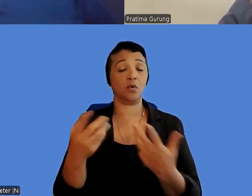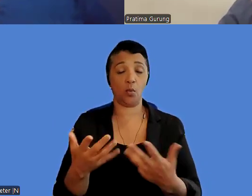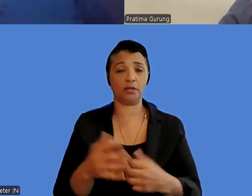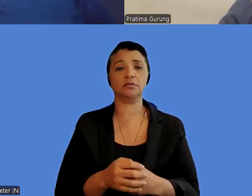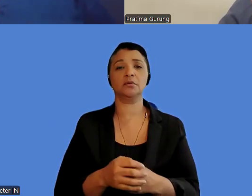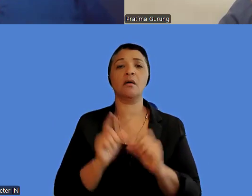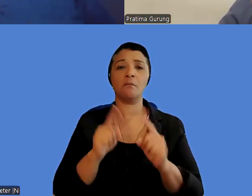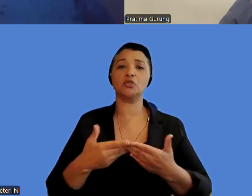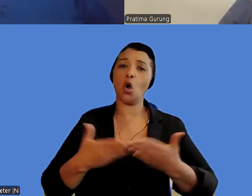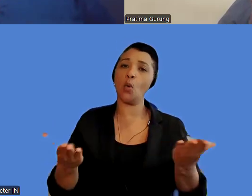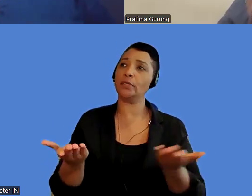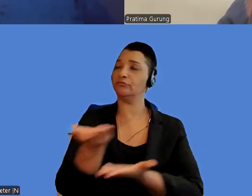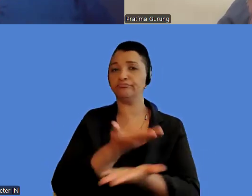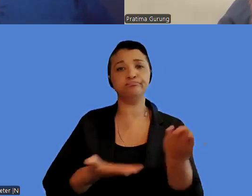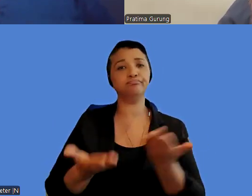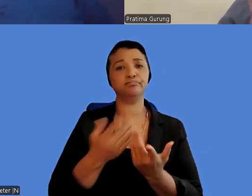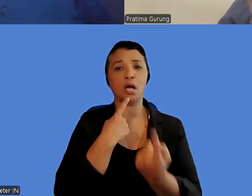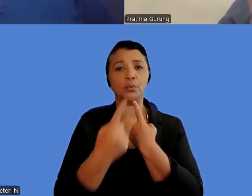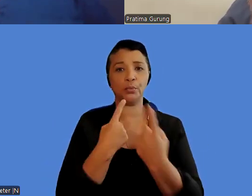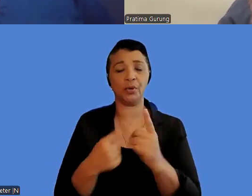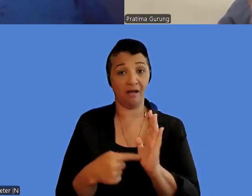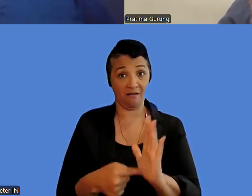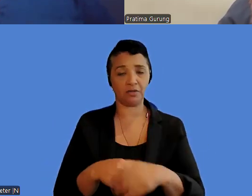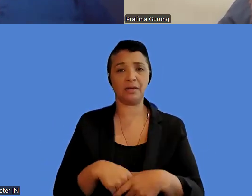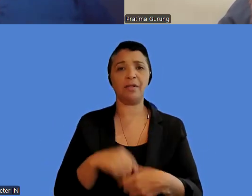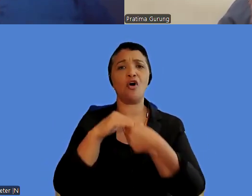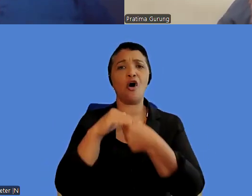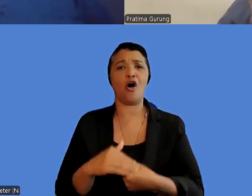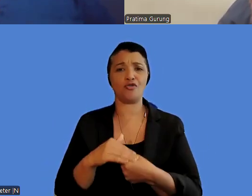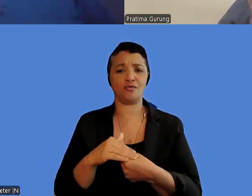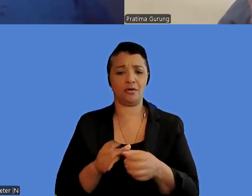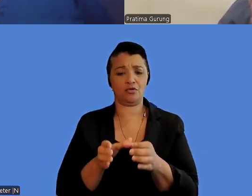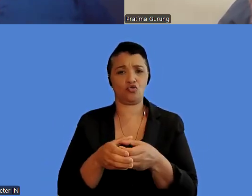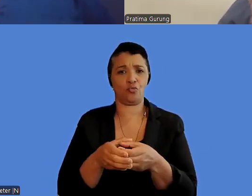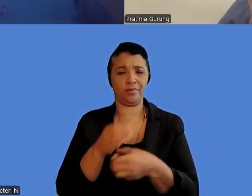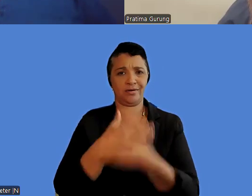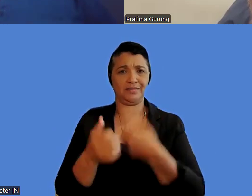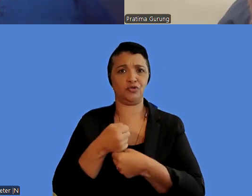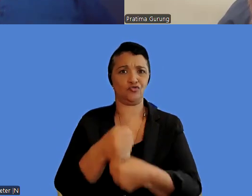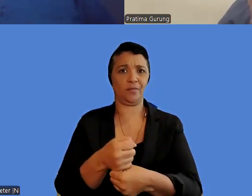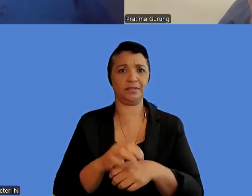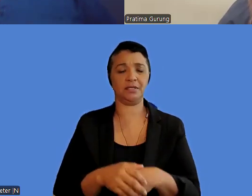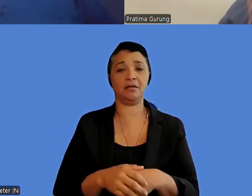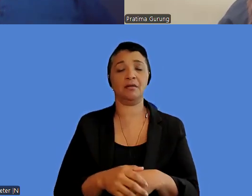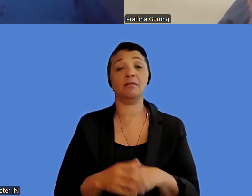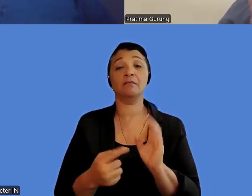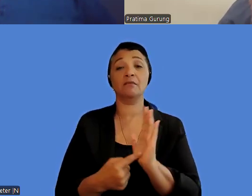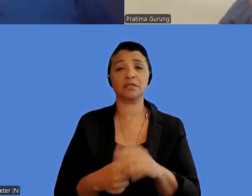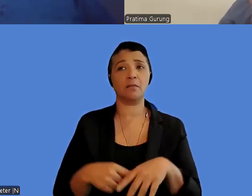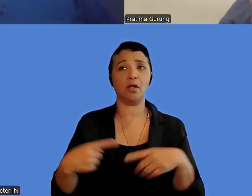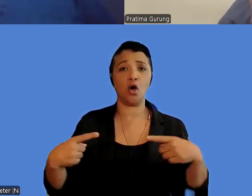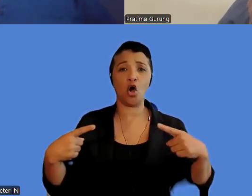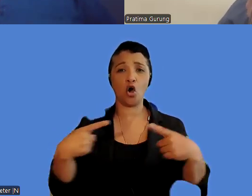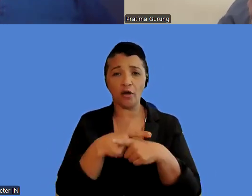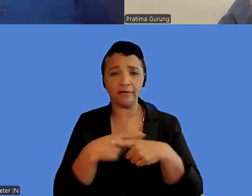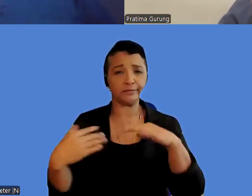open conversation. The issues like underrepresented groups, the issues of the emerging issues like conflict and